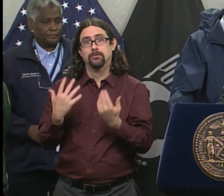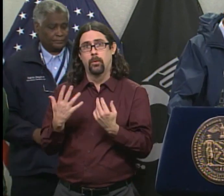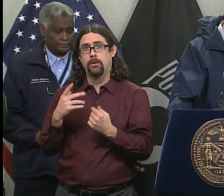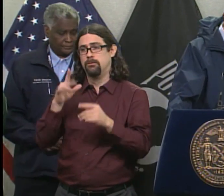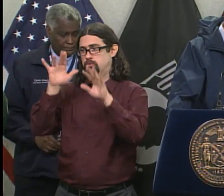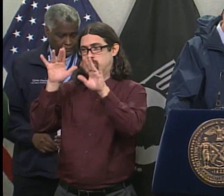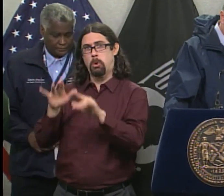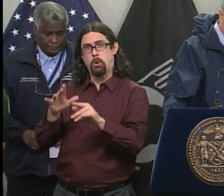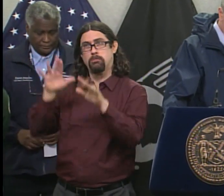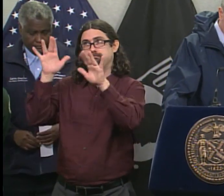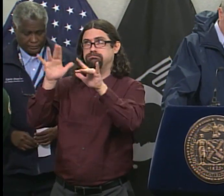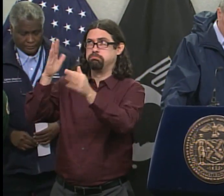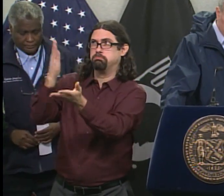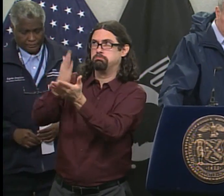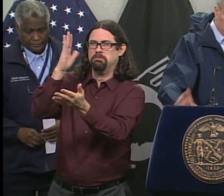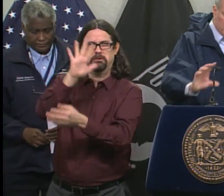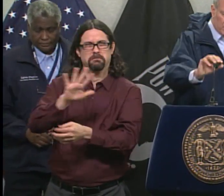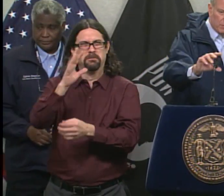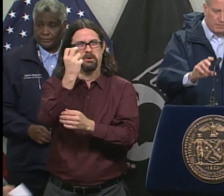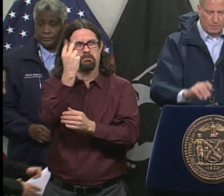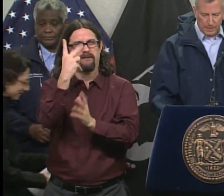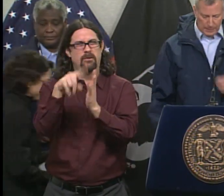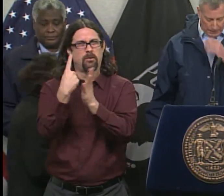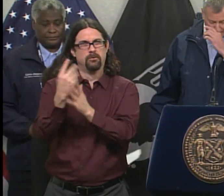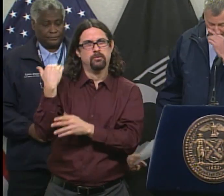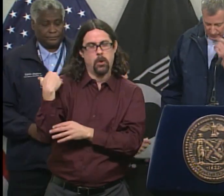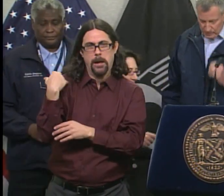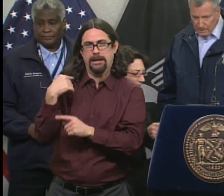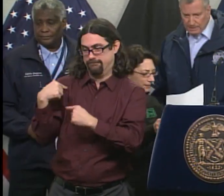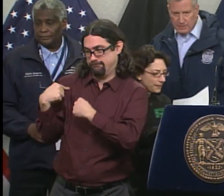our Transportation Commissioner, Polly Trottenberg.